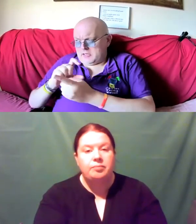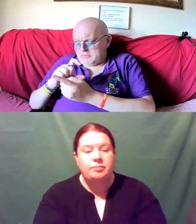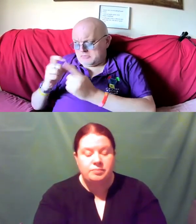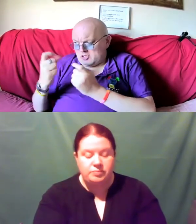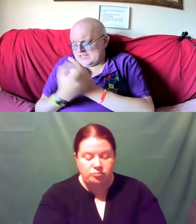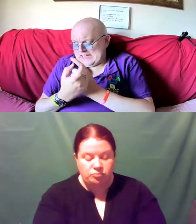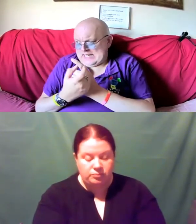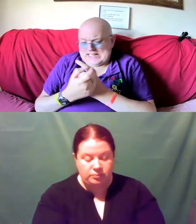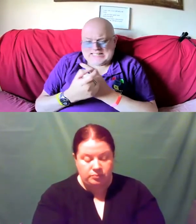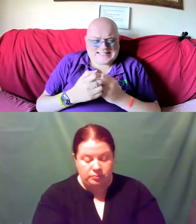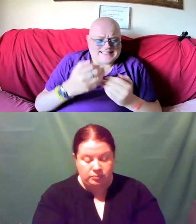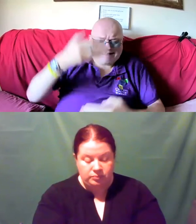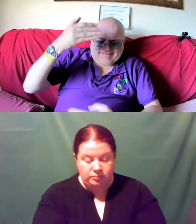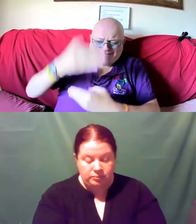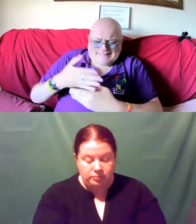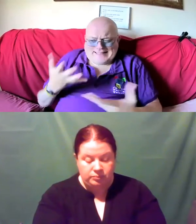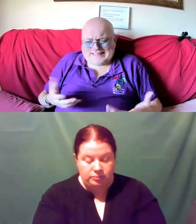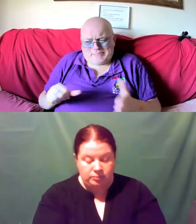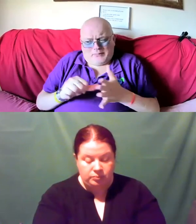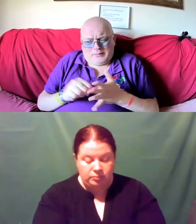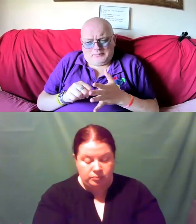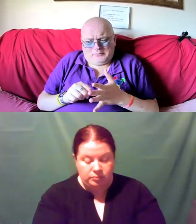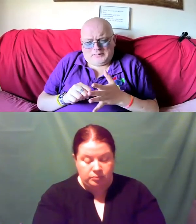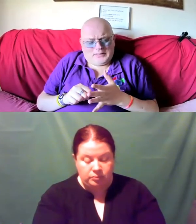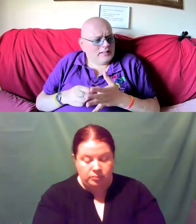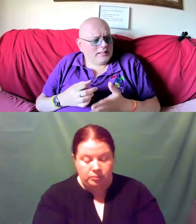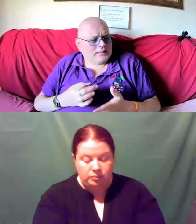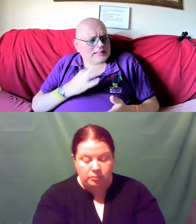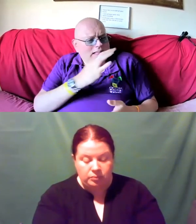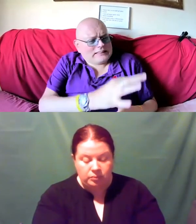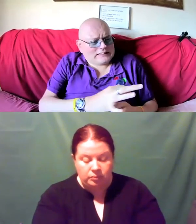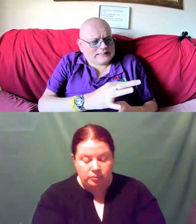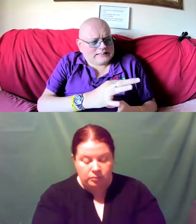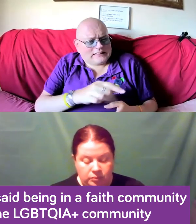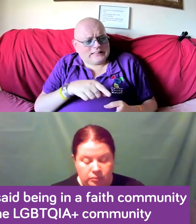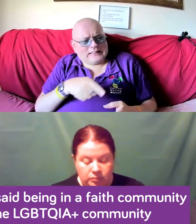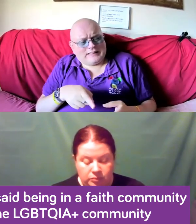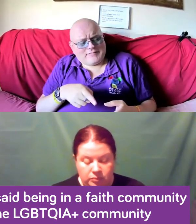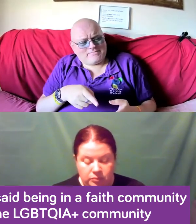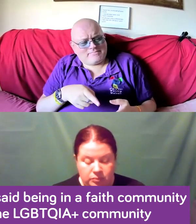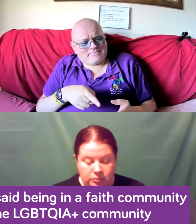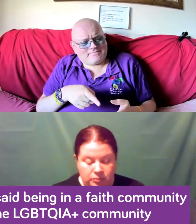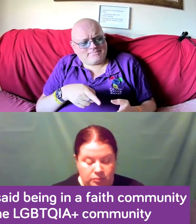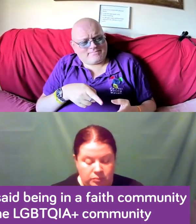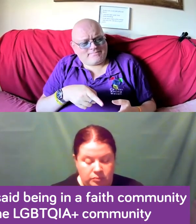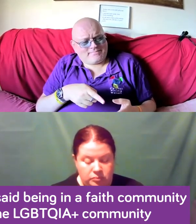And we asked the leaders and volunteers who run the groups if